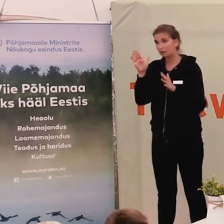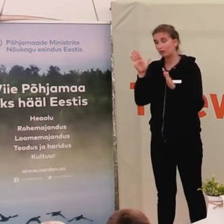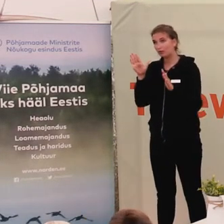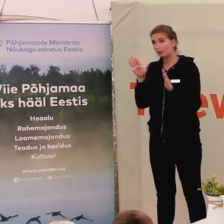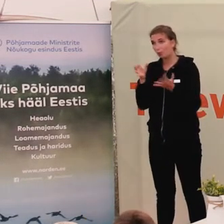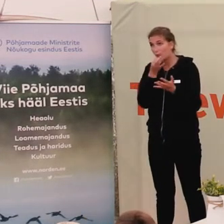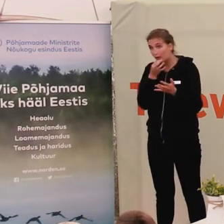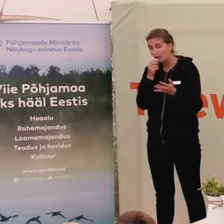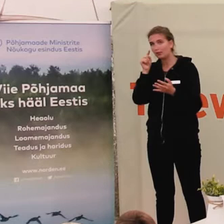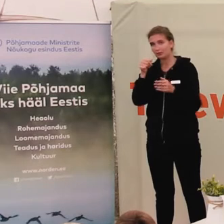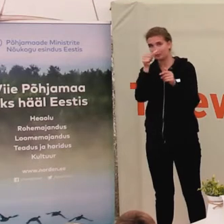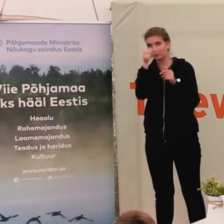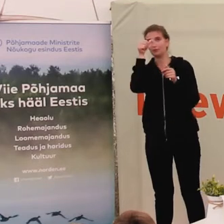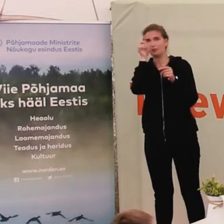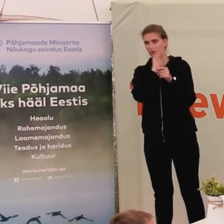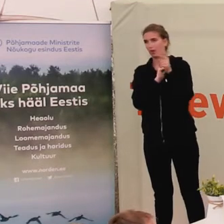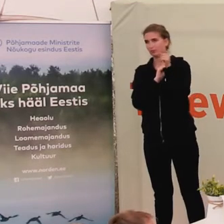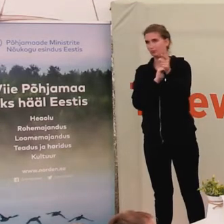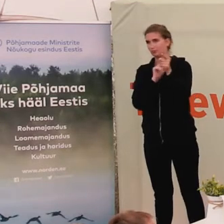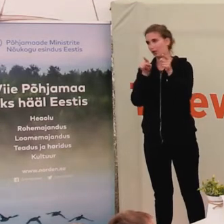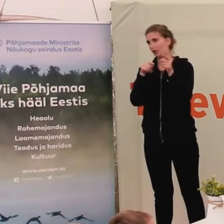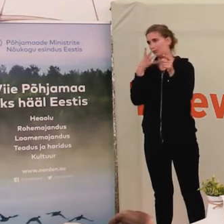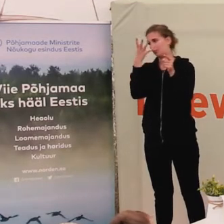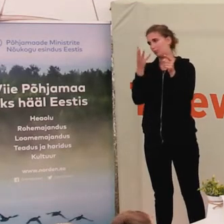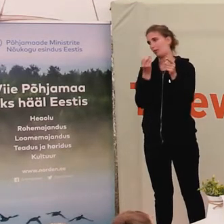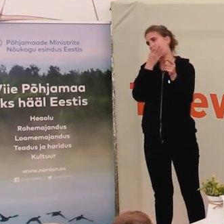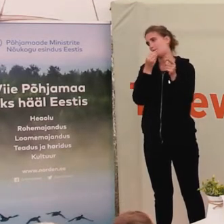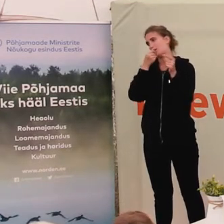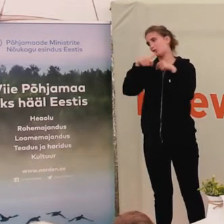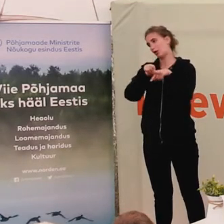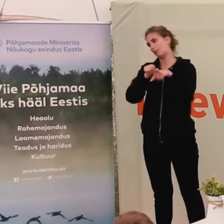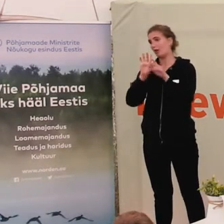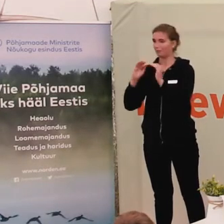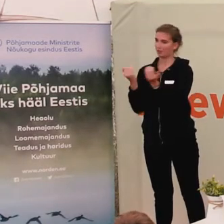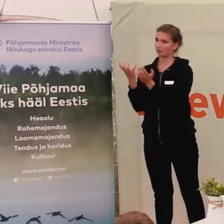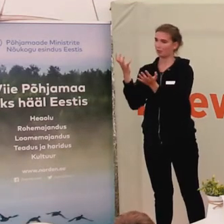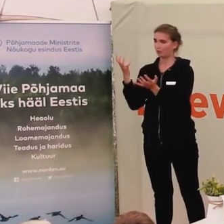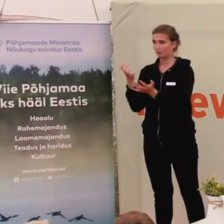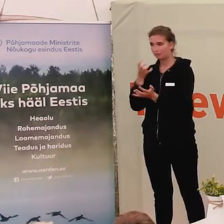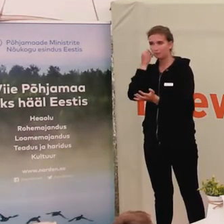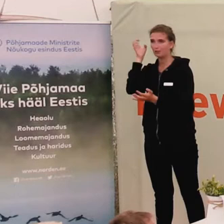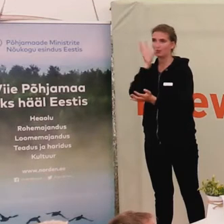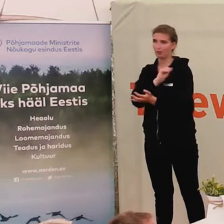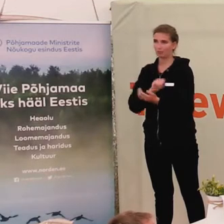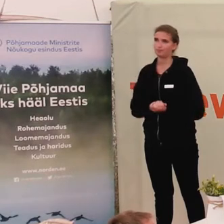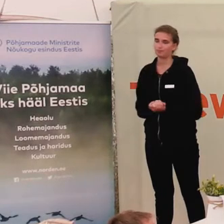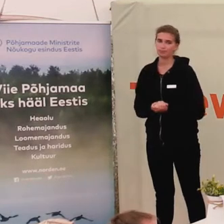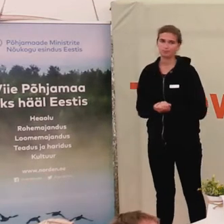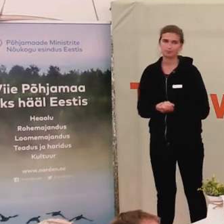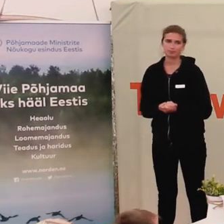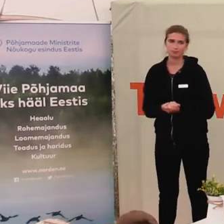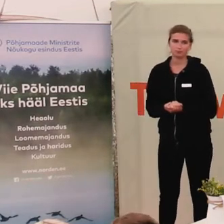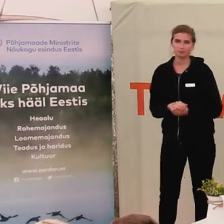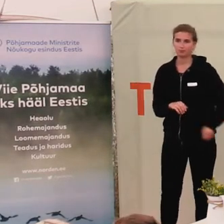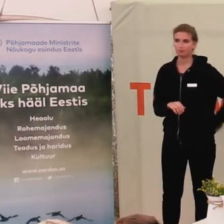button, that will make the day better and we'll keep on saving the environment. Mm-hmm. Thanks. Okay, give the microphone to the front man in